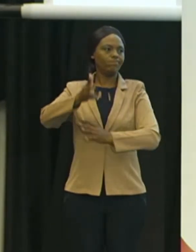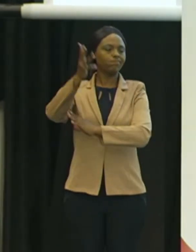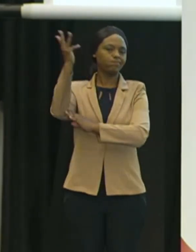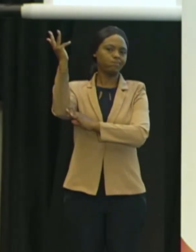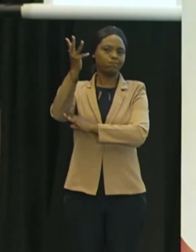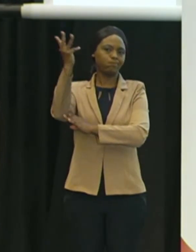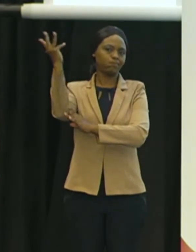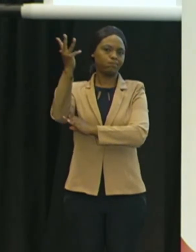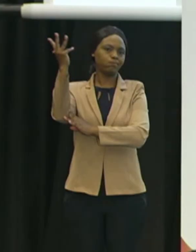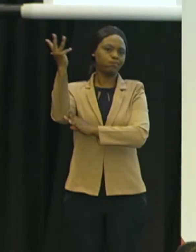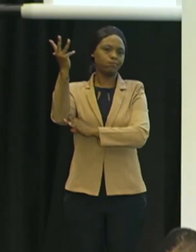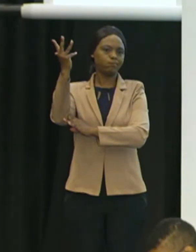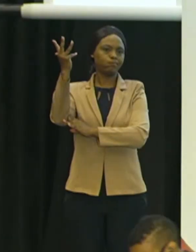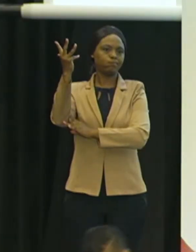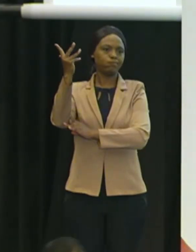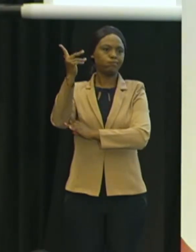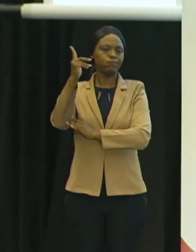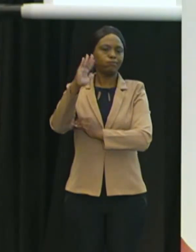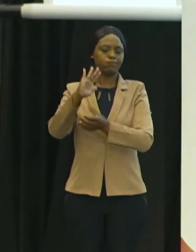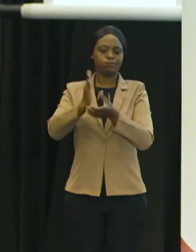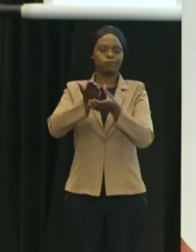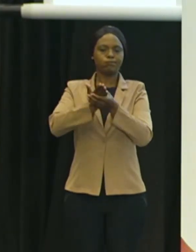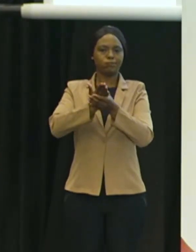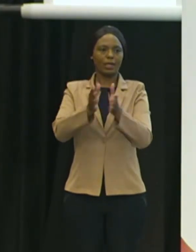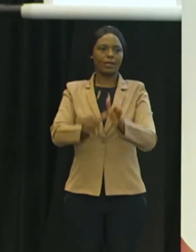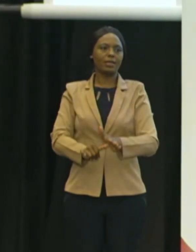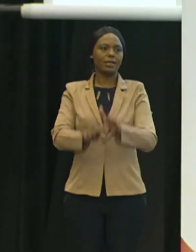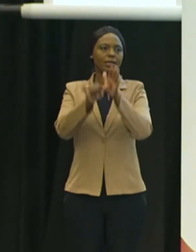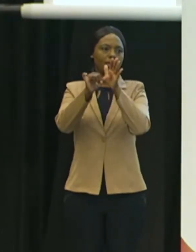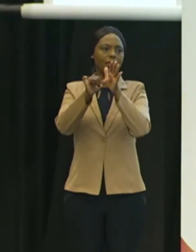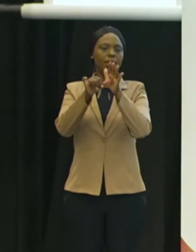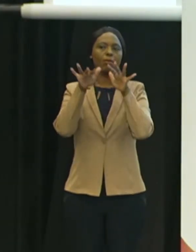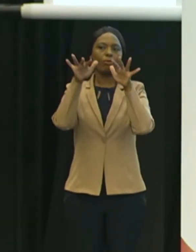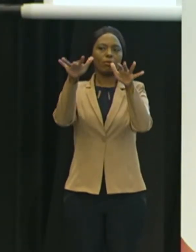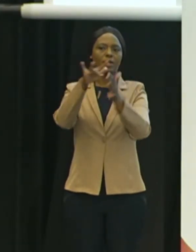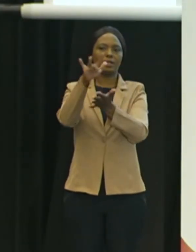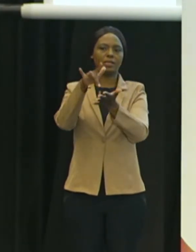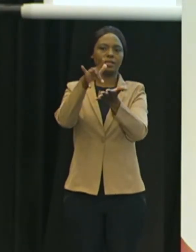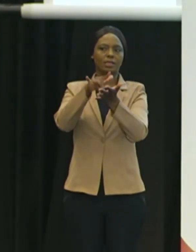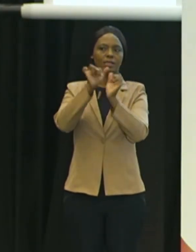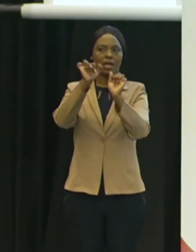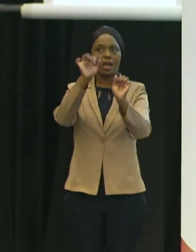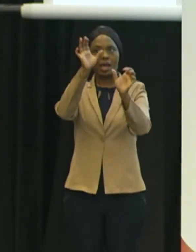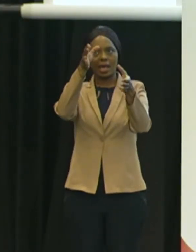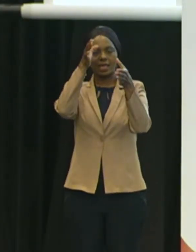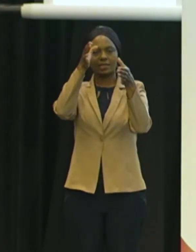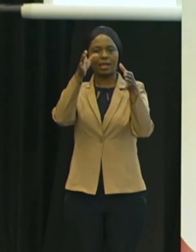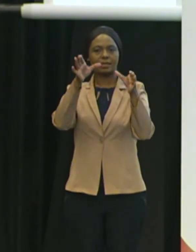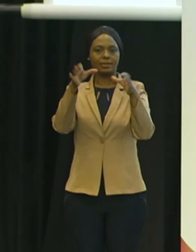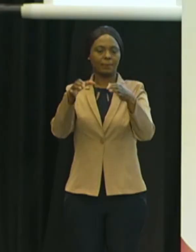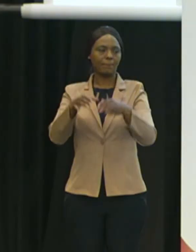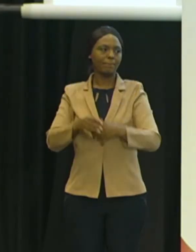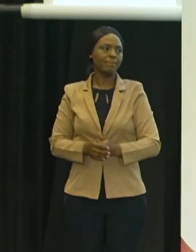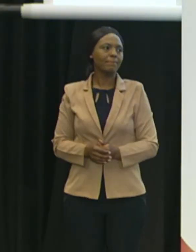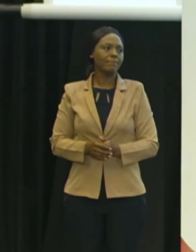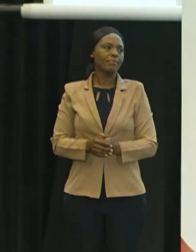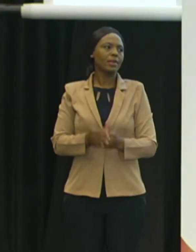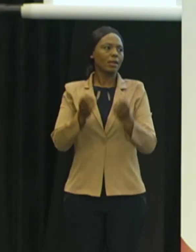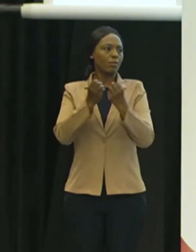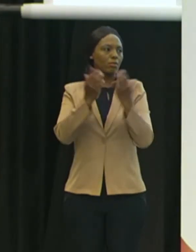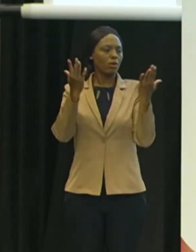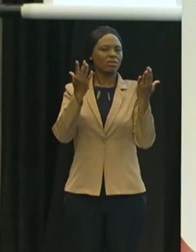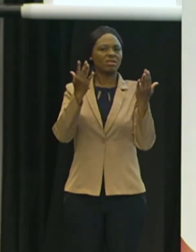this exciting model of key population centers of excellence. And as you have heard, most of the